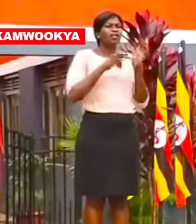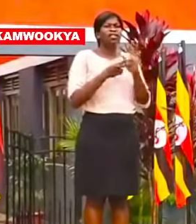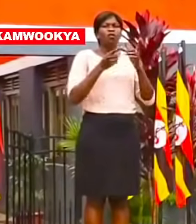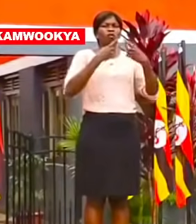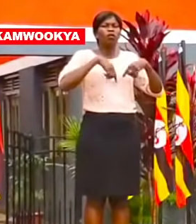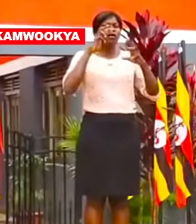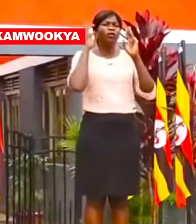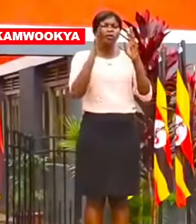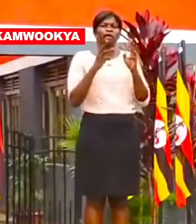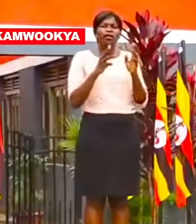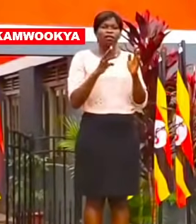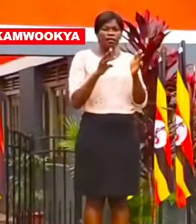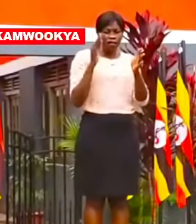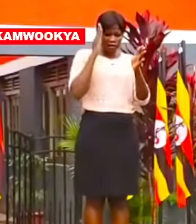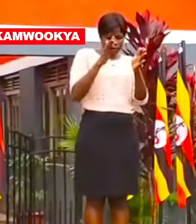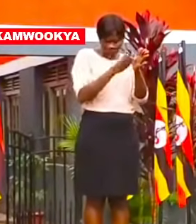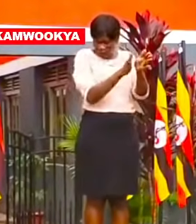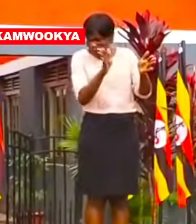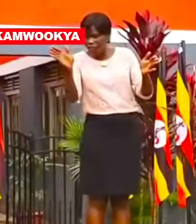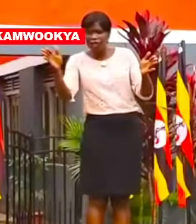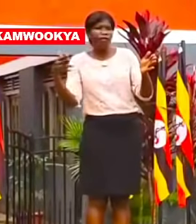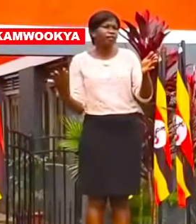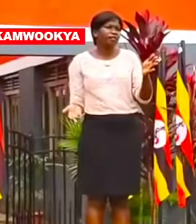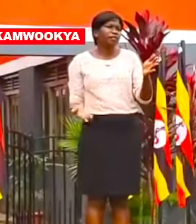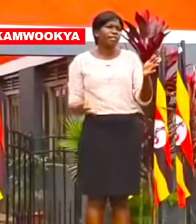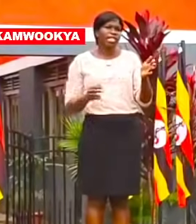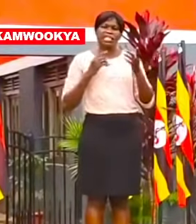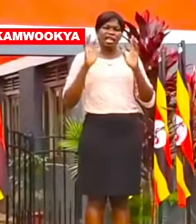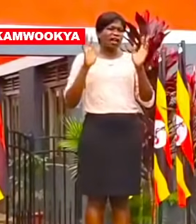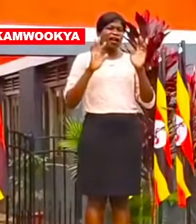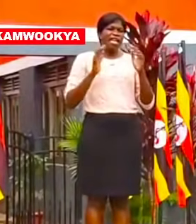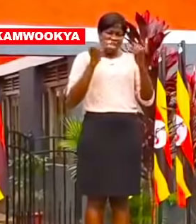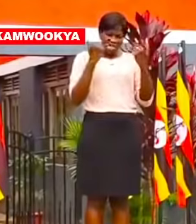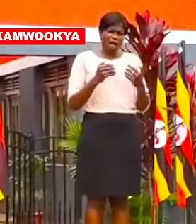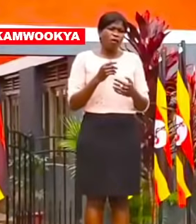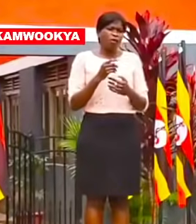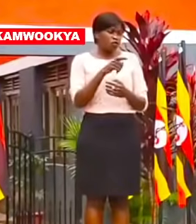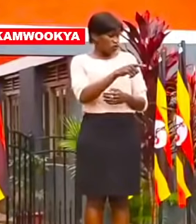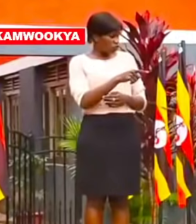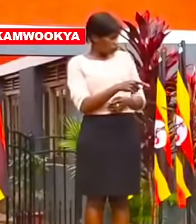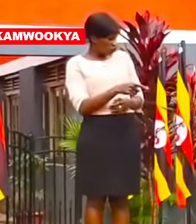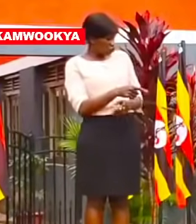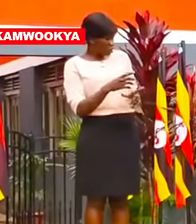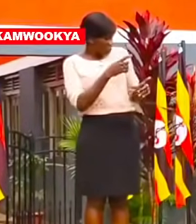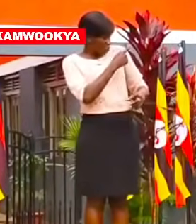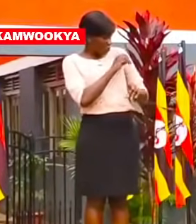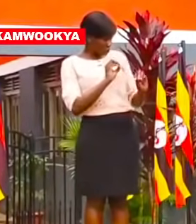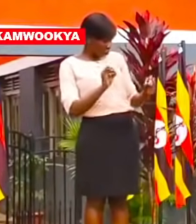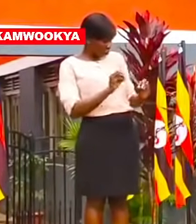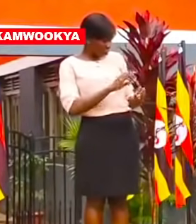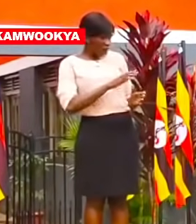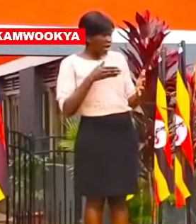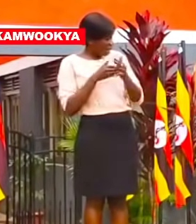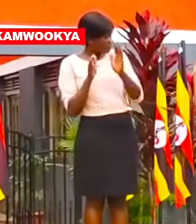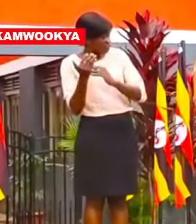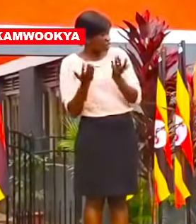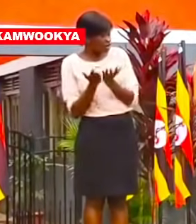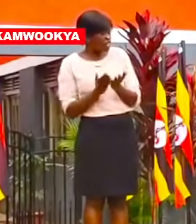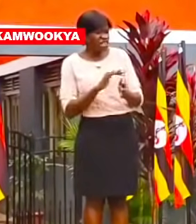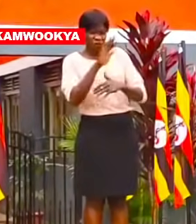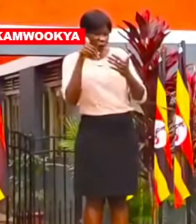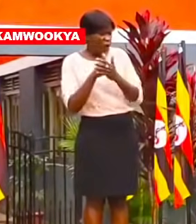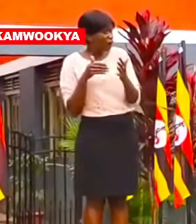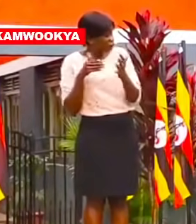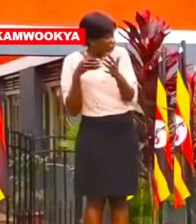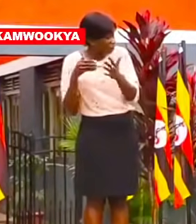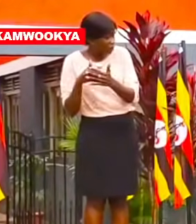tukola tutya? Tunagamba nti kaakati terinagenda mu ddwaliro ya gavumenti oba tebannakugema, terinagenda wa nakiba tebannakugema, ate